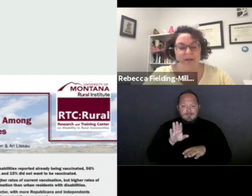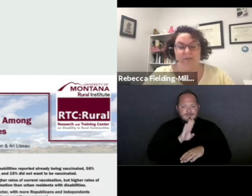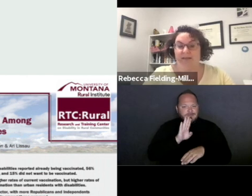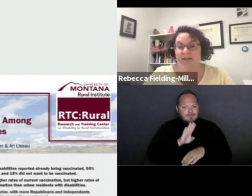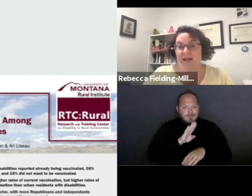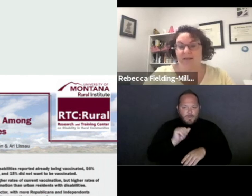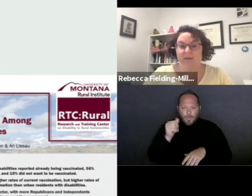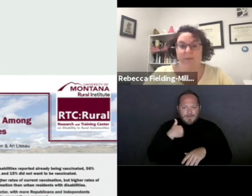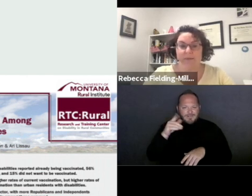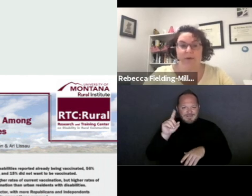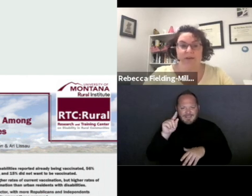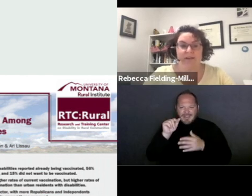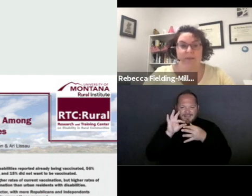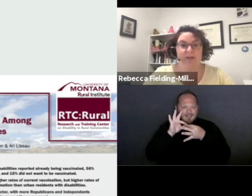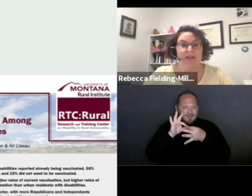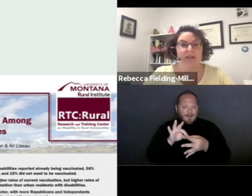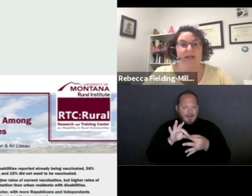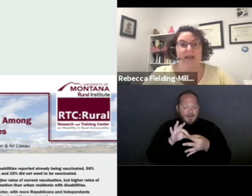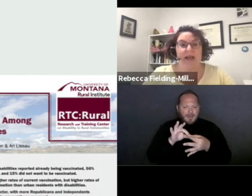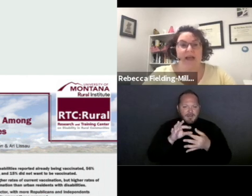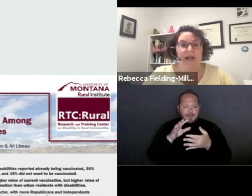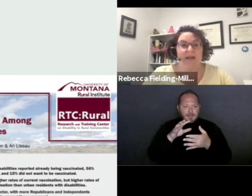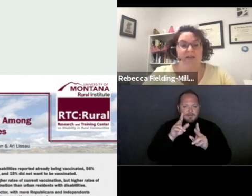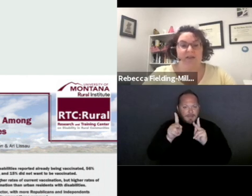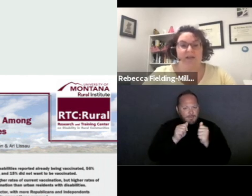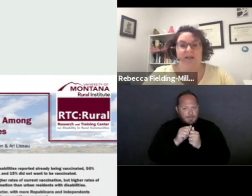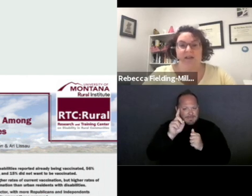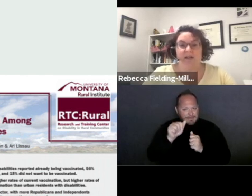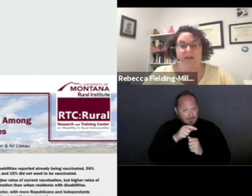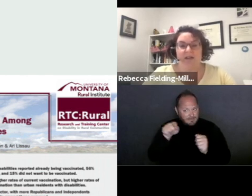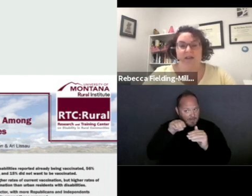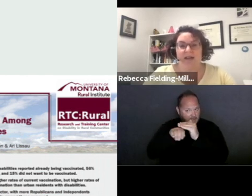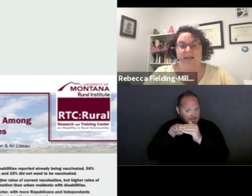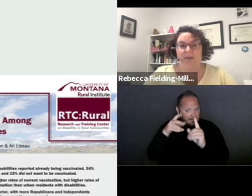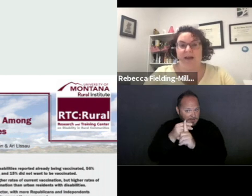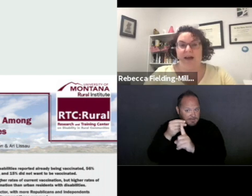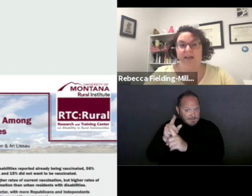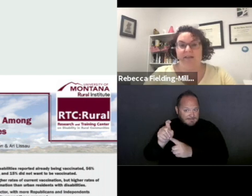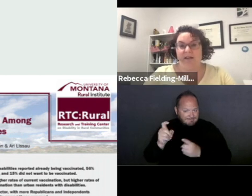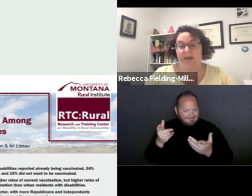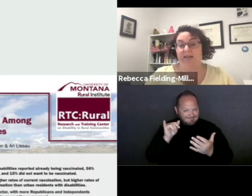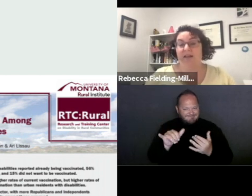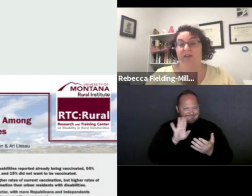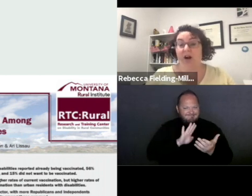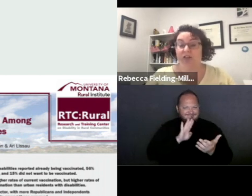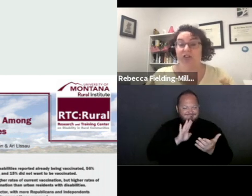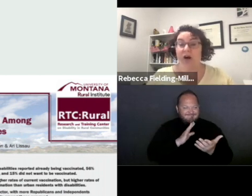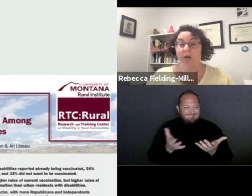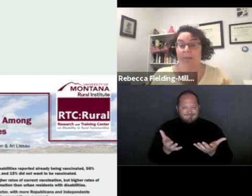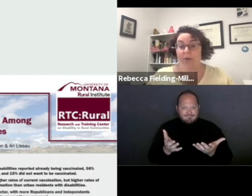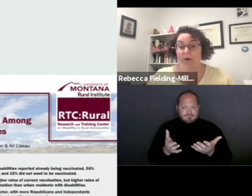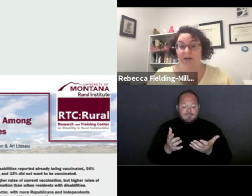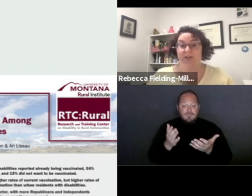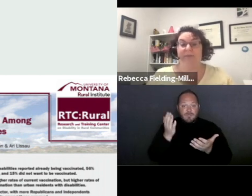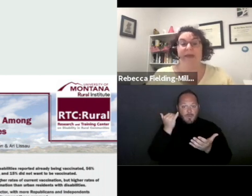on vaccine access for people who are disabled. And that's because these vaccines are